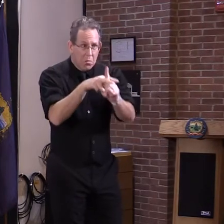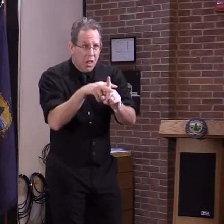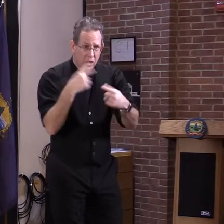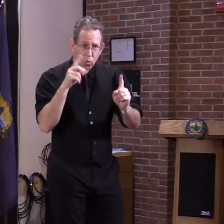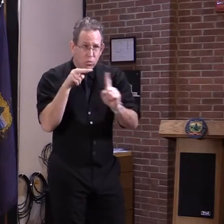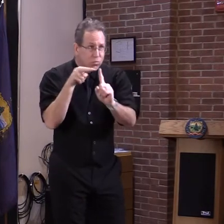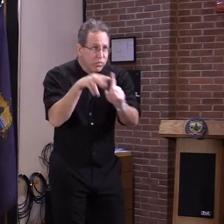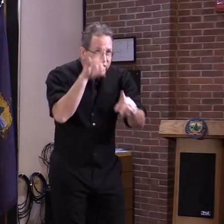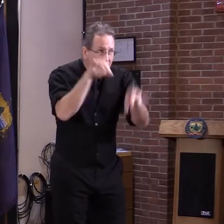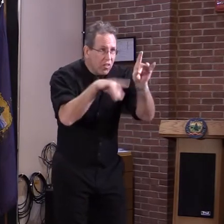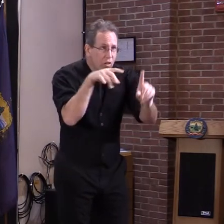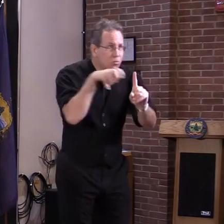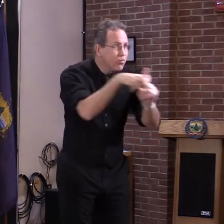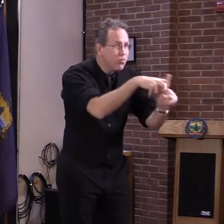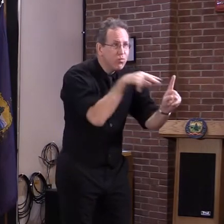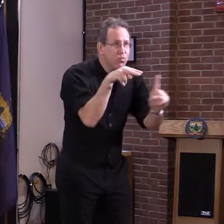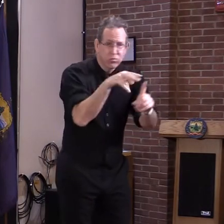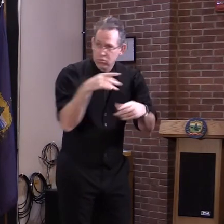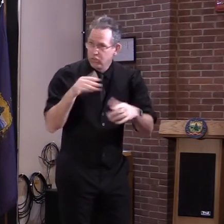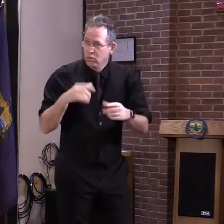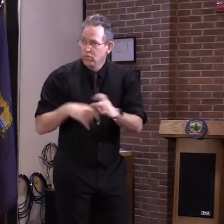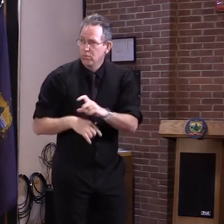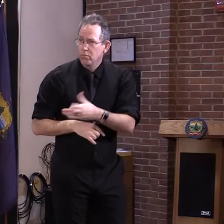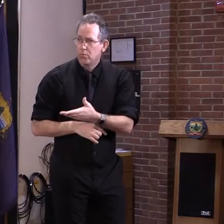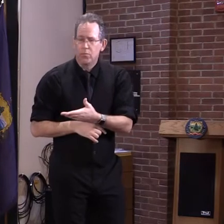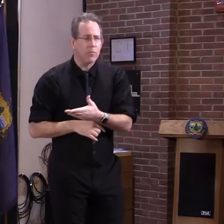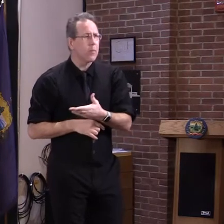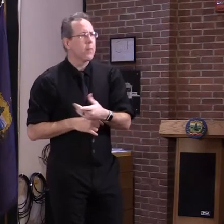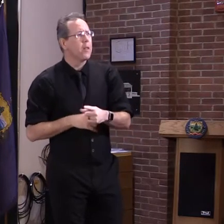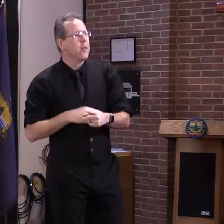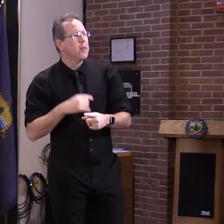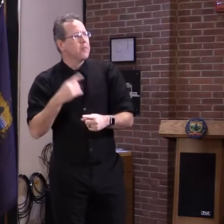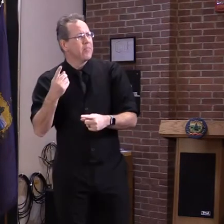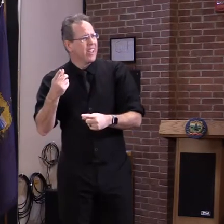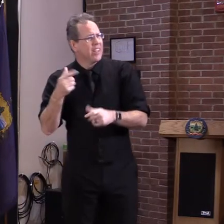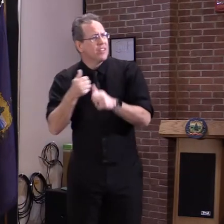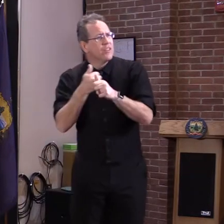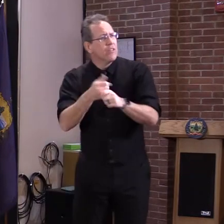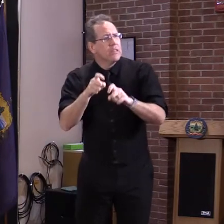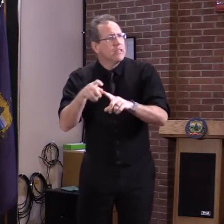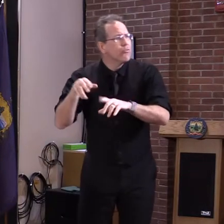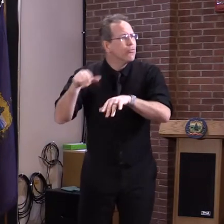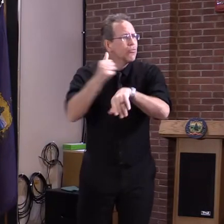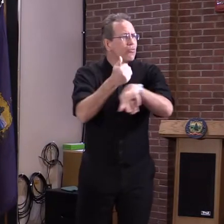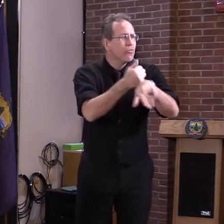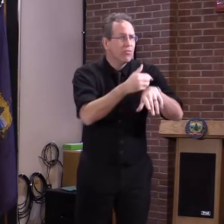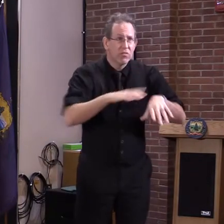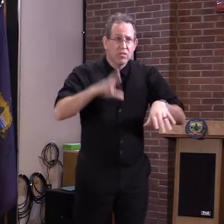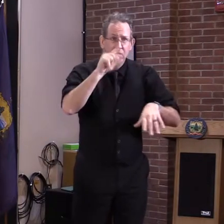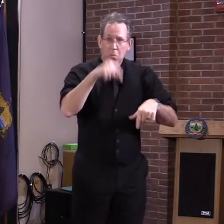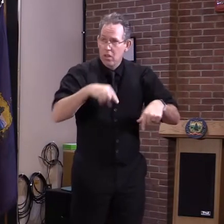or prop up so many surveillance testing sites throughout the state?